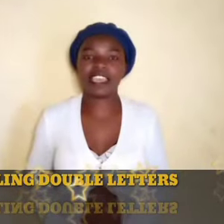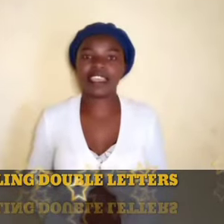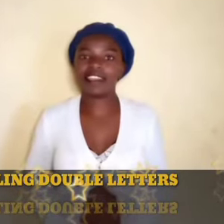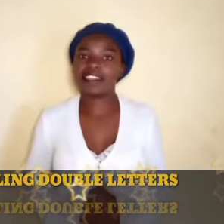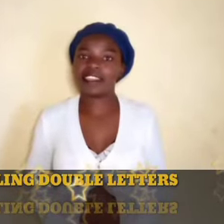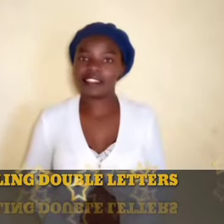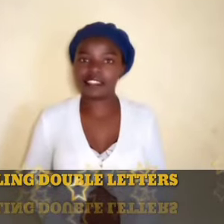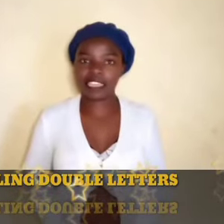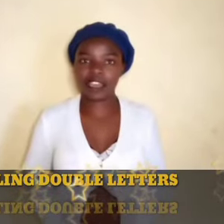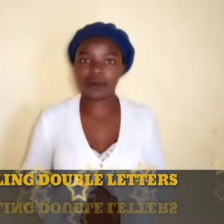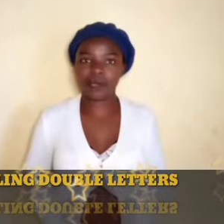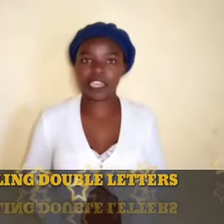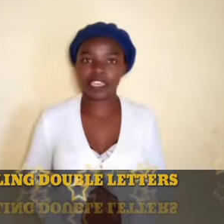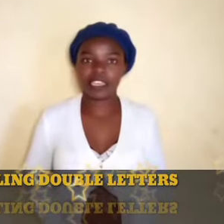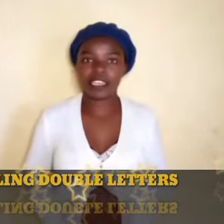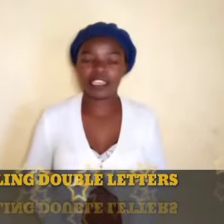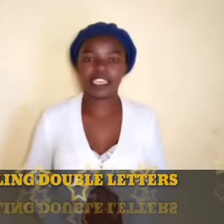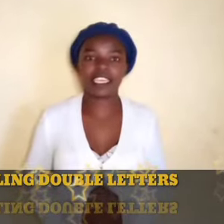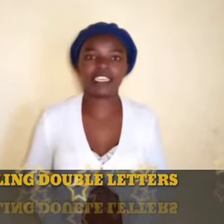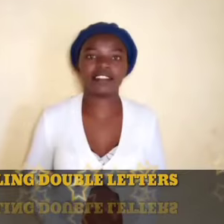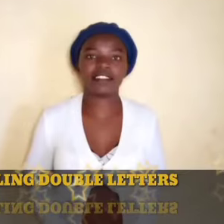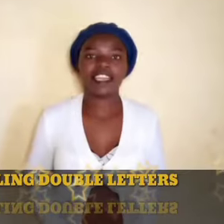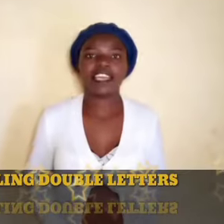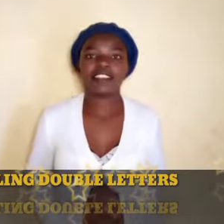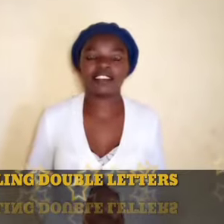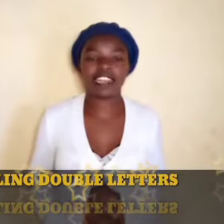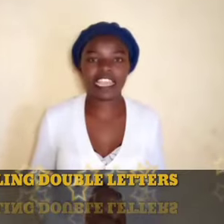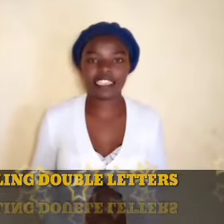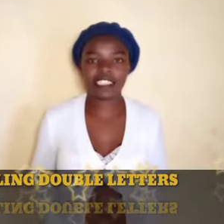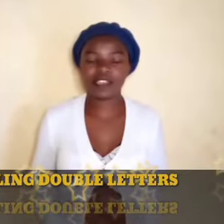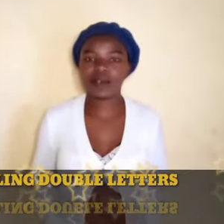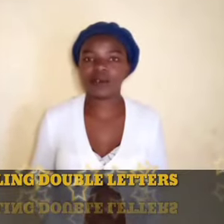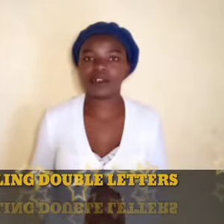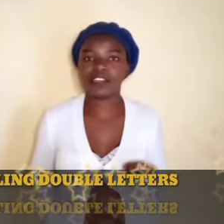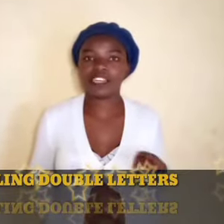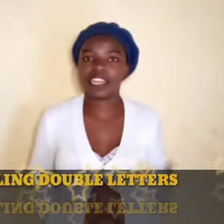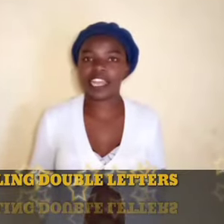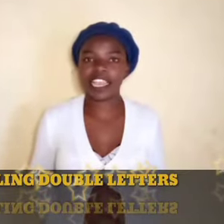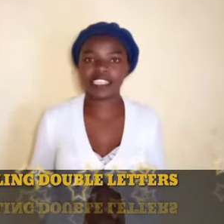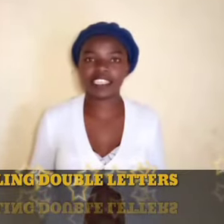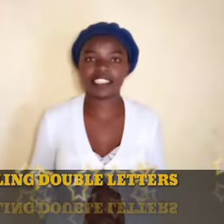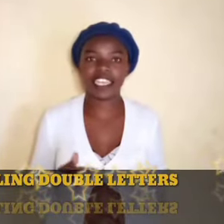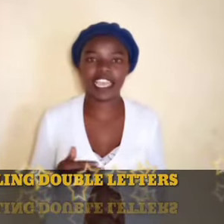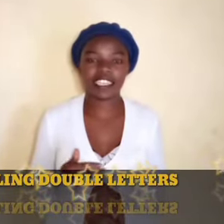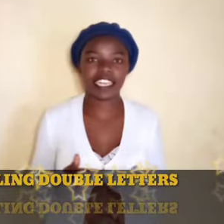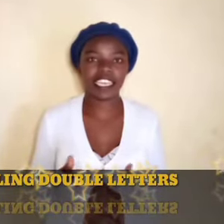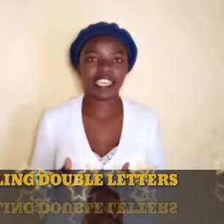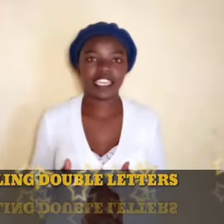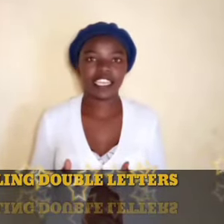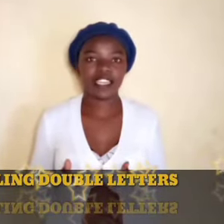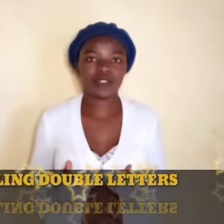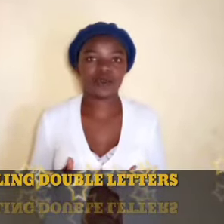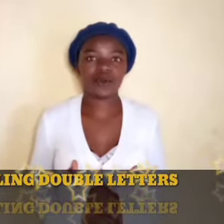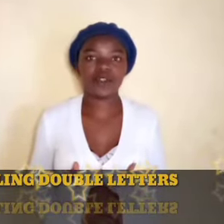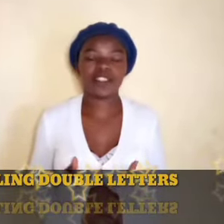Then the second way is sliding or gliding slightly to the